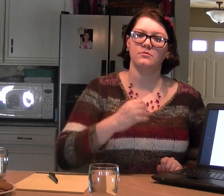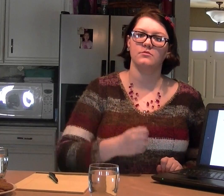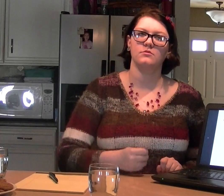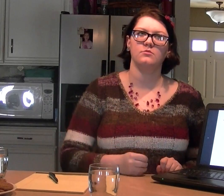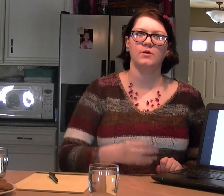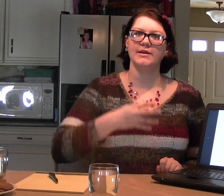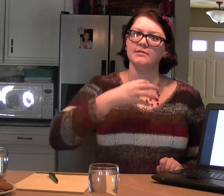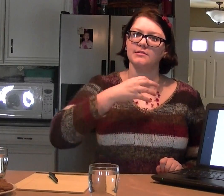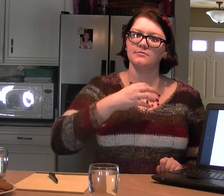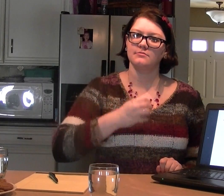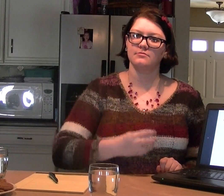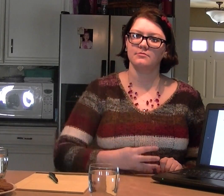White,